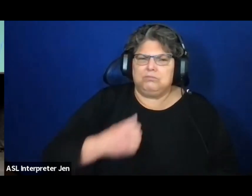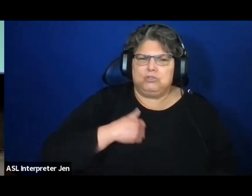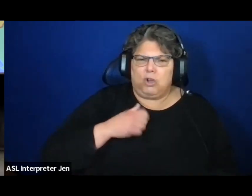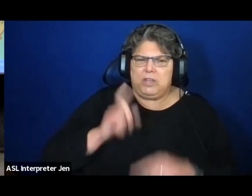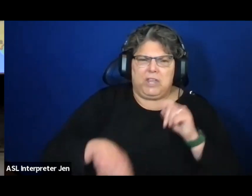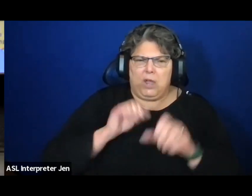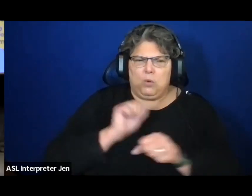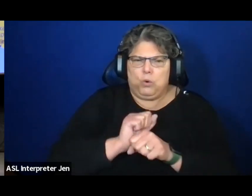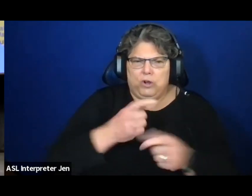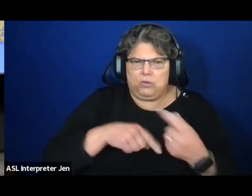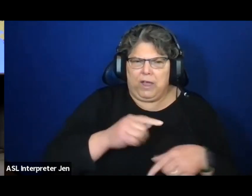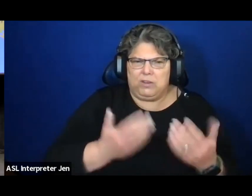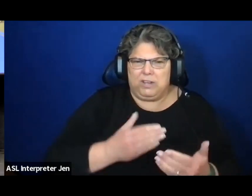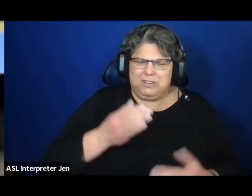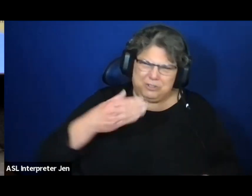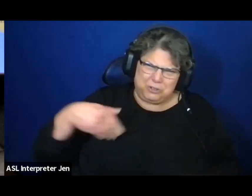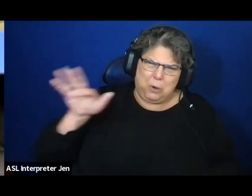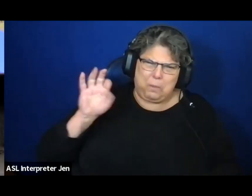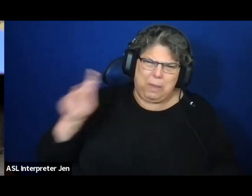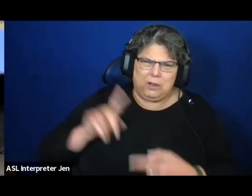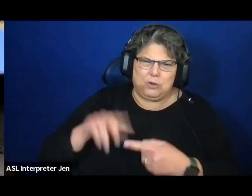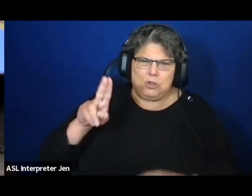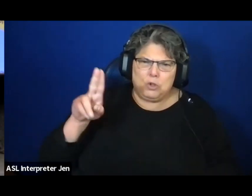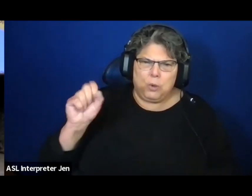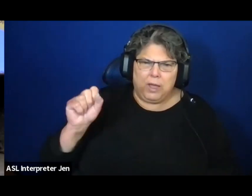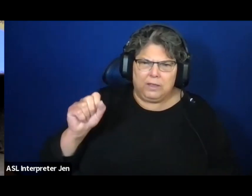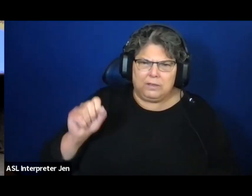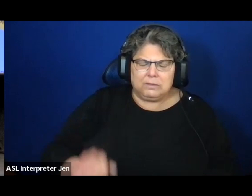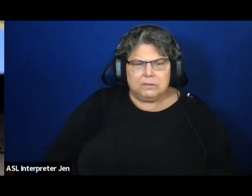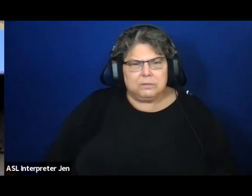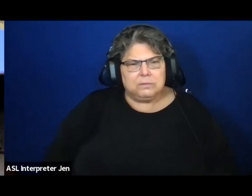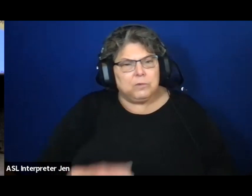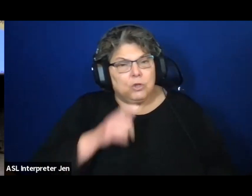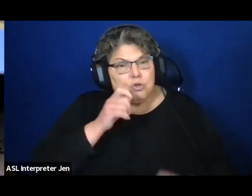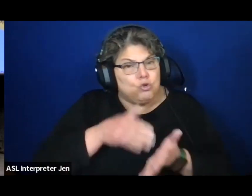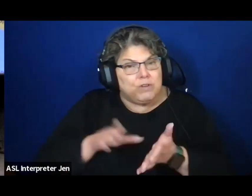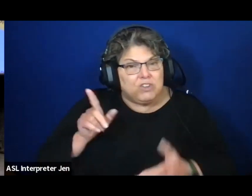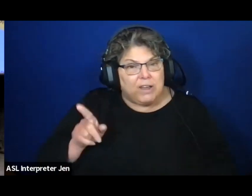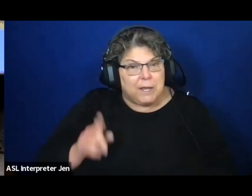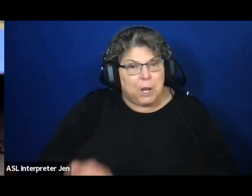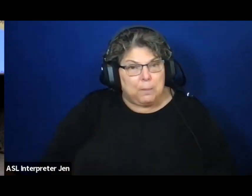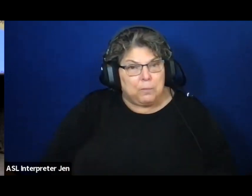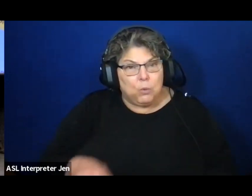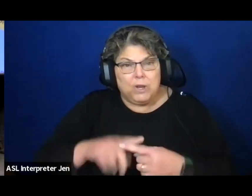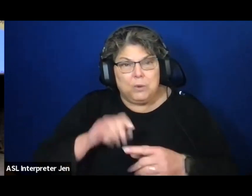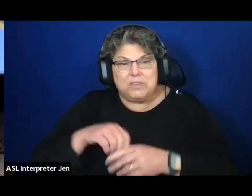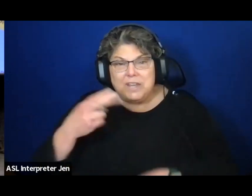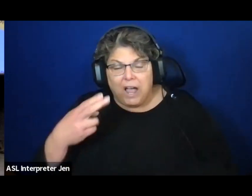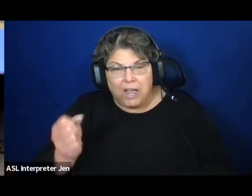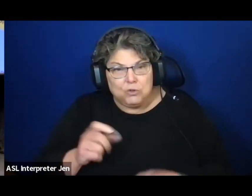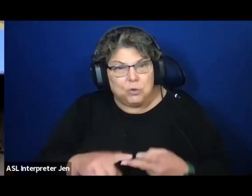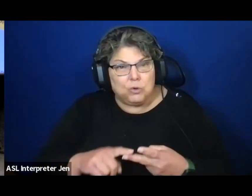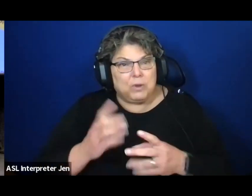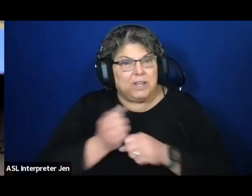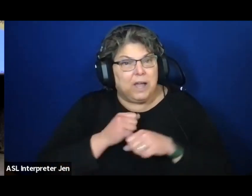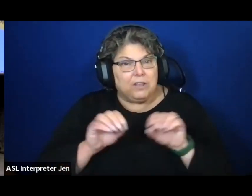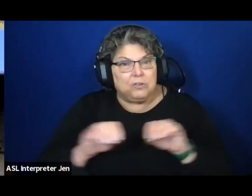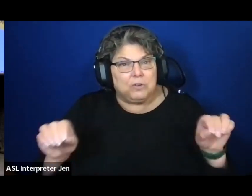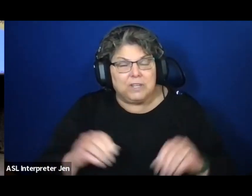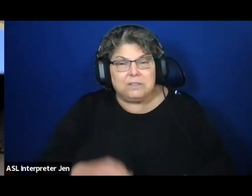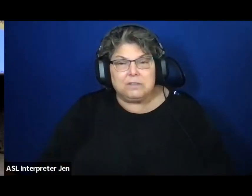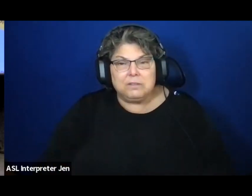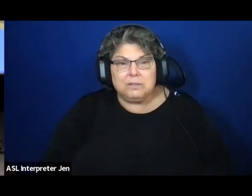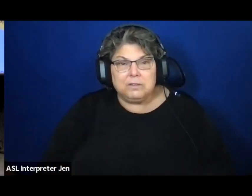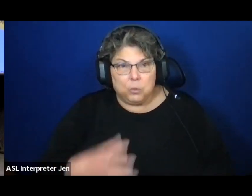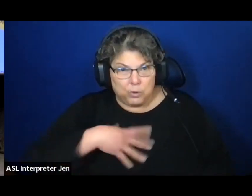around here, man. Go back to the US. Who were the folks who were rejecting him when he was in high school and when he got his degrees? Were they